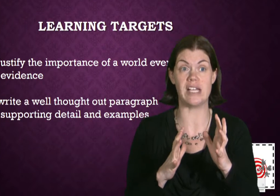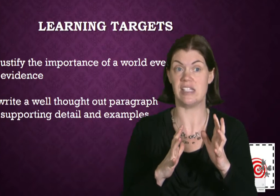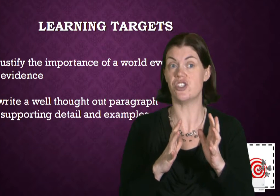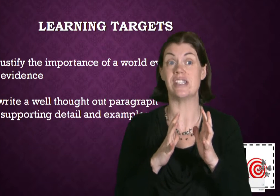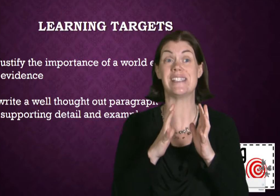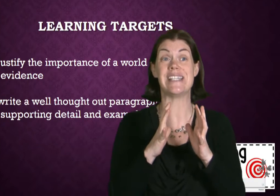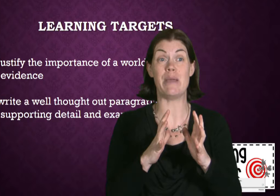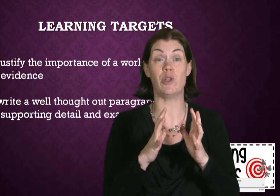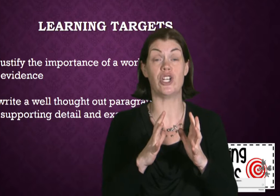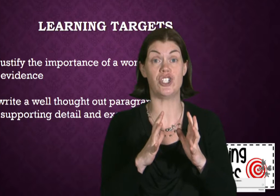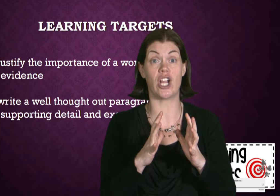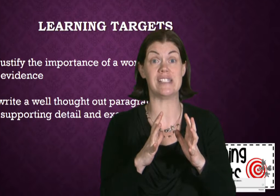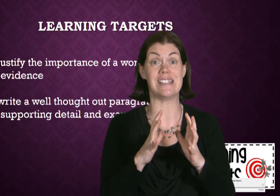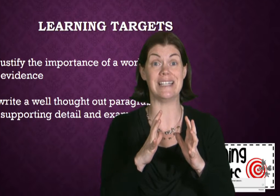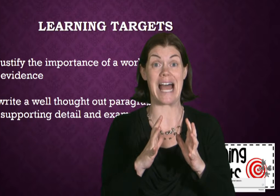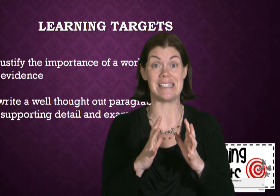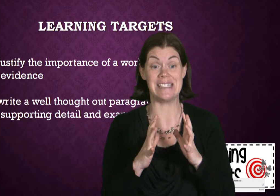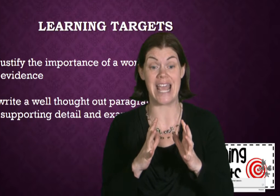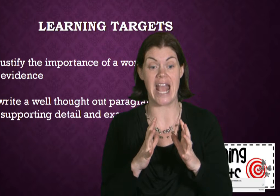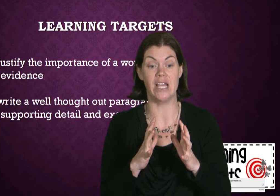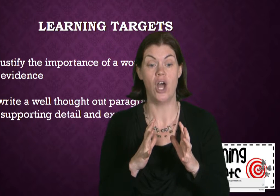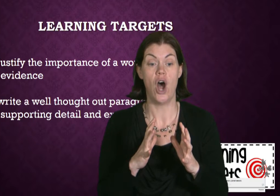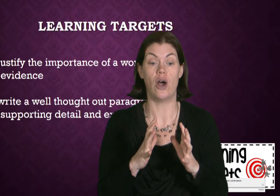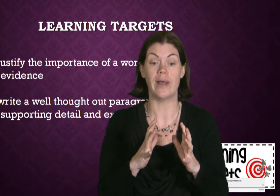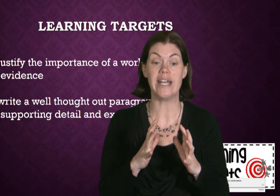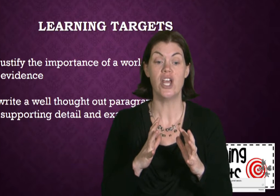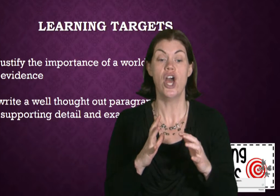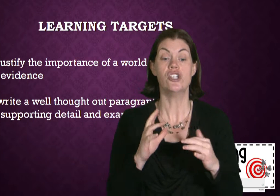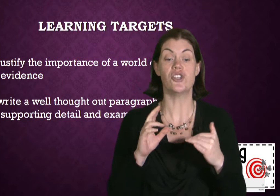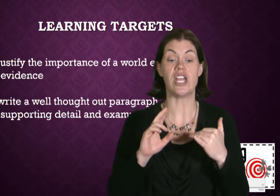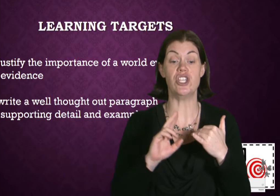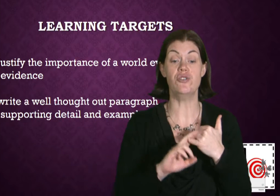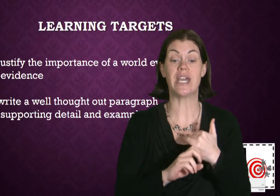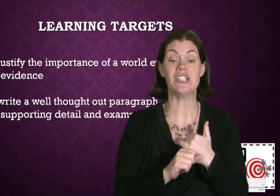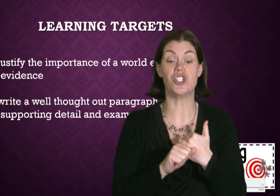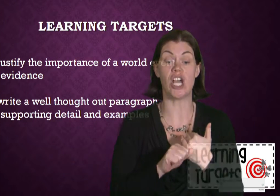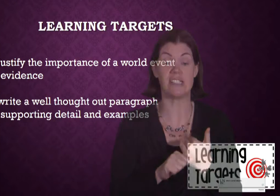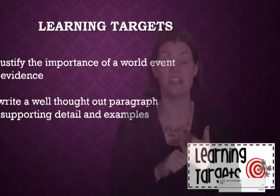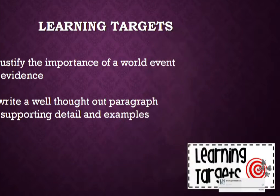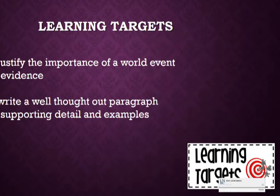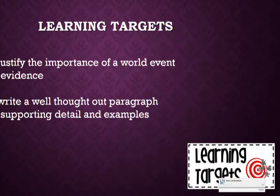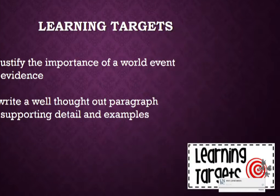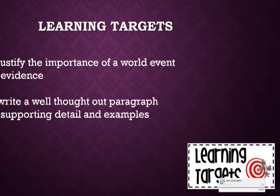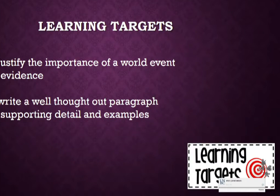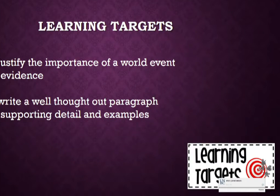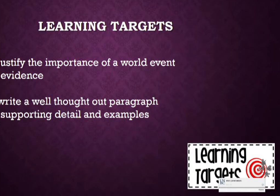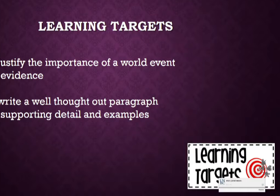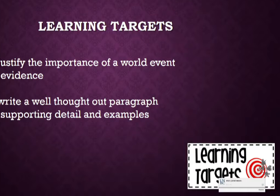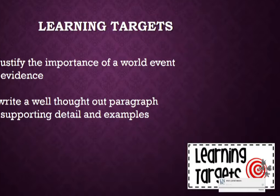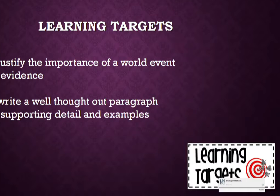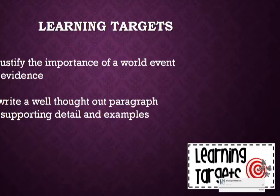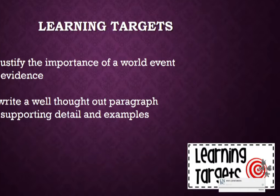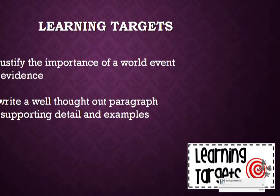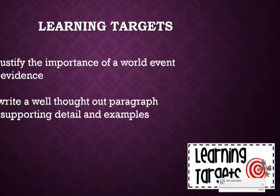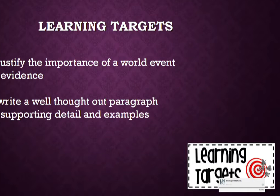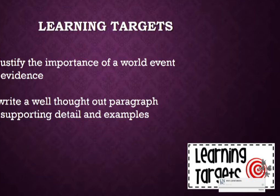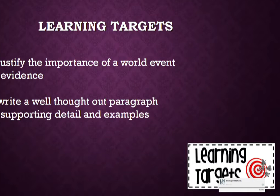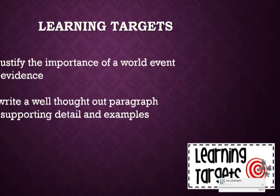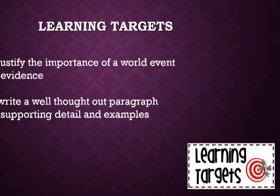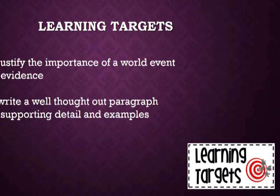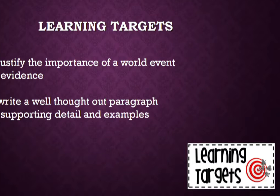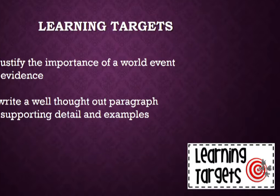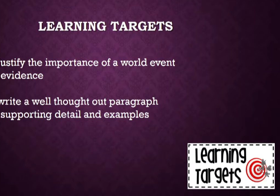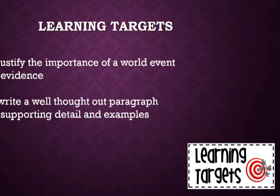remind you guys, these are the same learning targets as last day. All right, so that you can justify the importance of a world